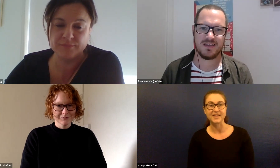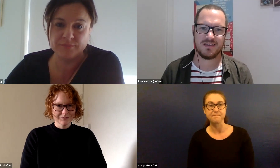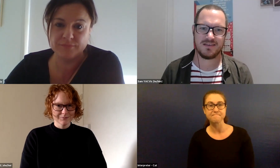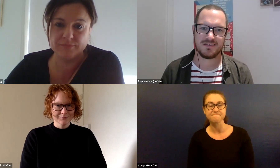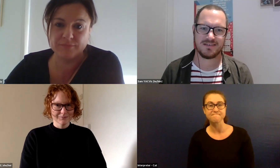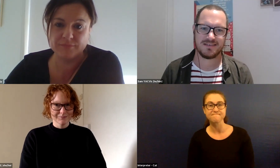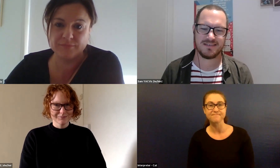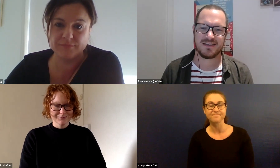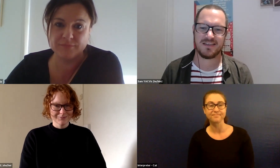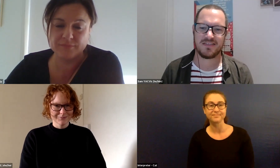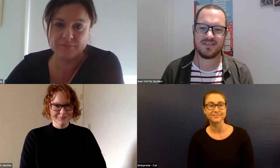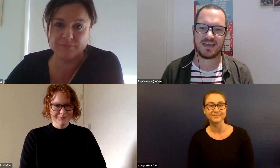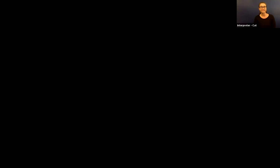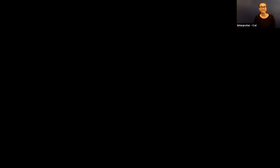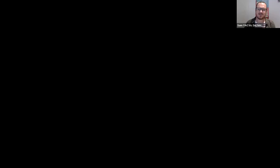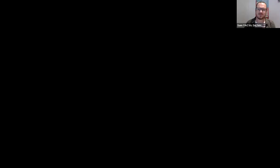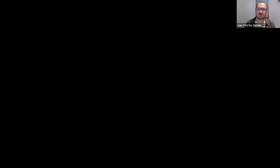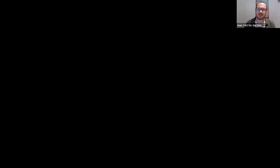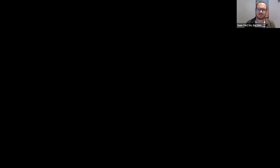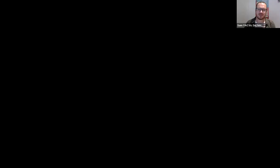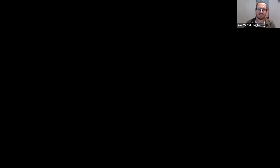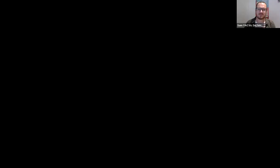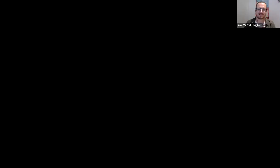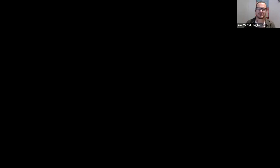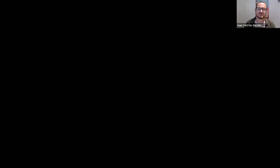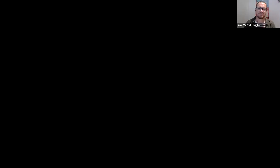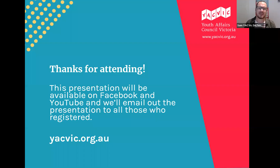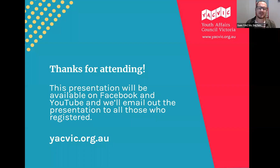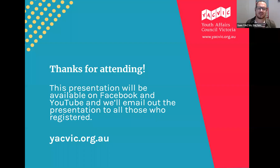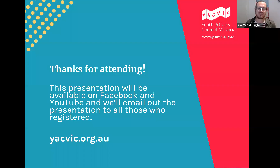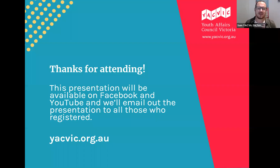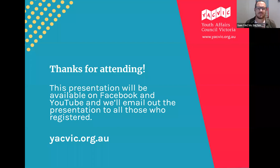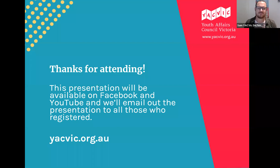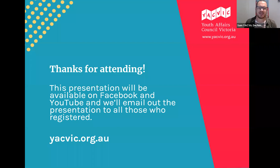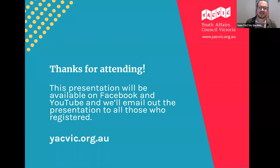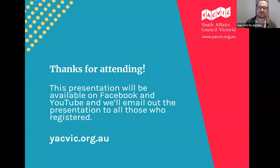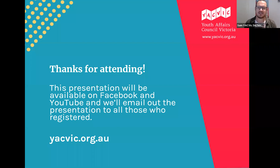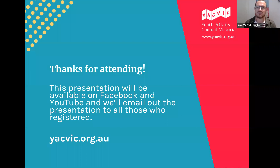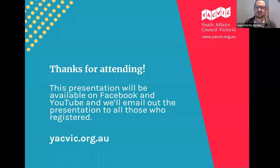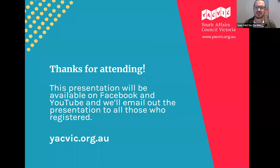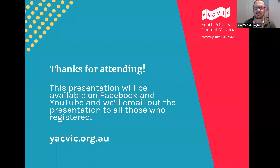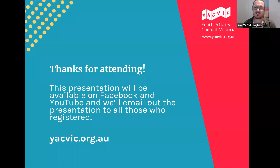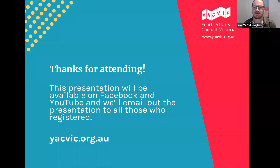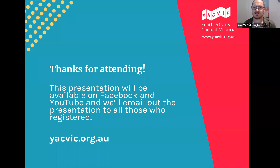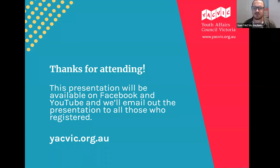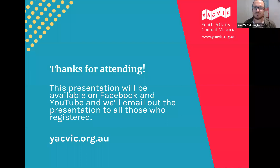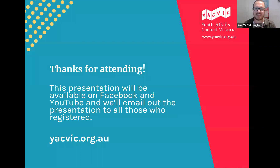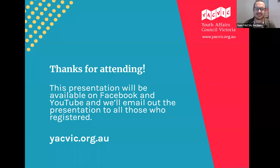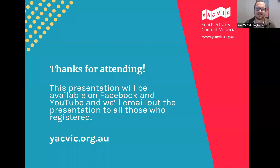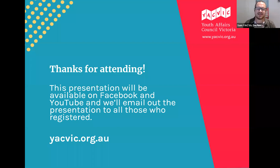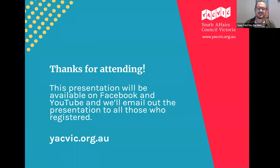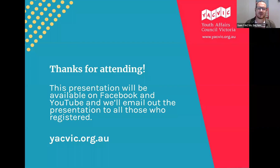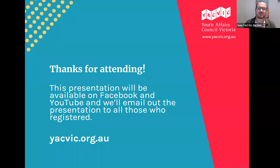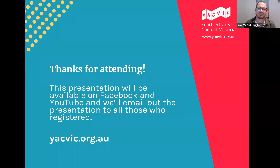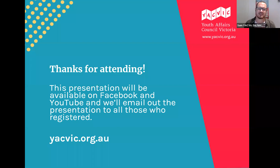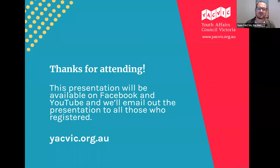Thanks, Sam. Thank you very much, Mia. And a huge thank you to